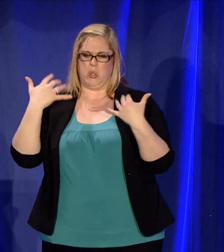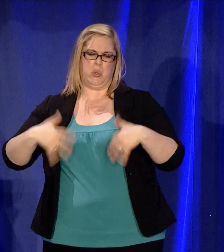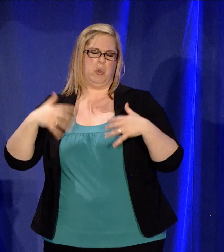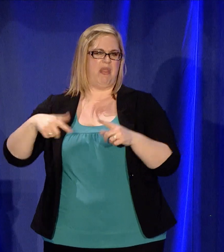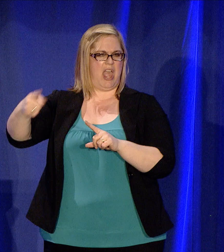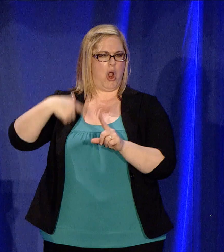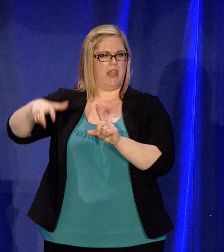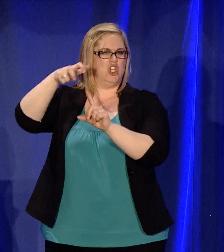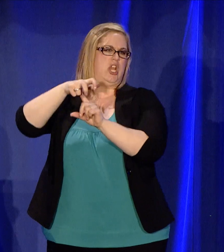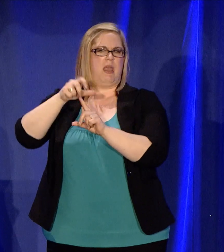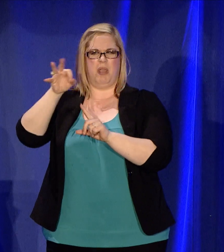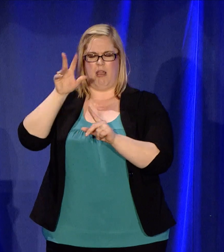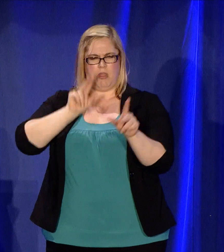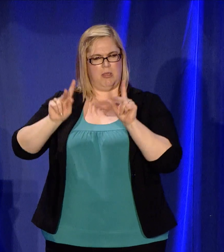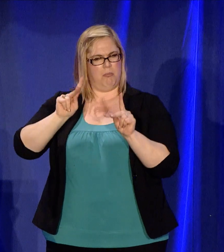champion of little people?